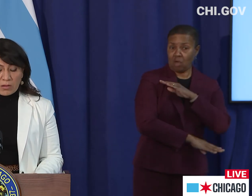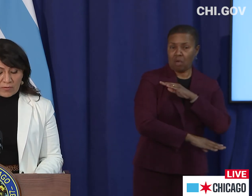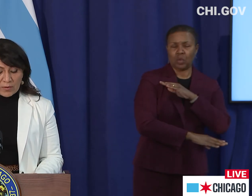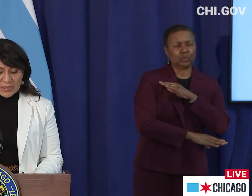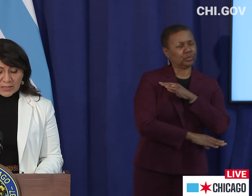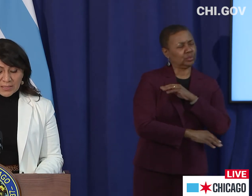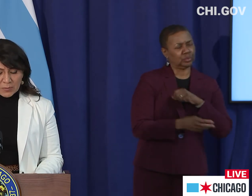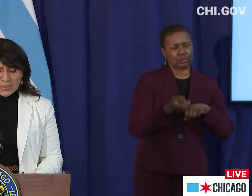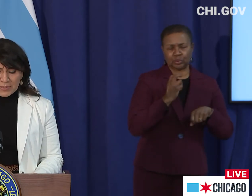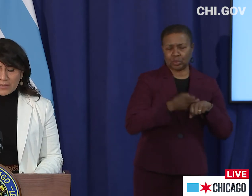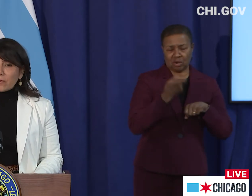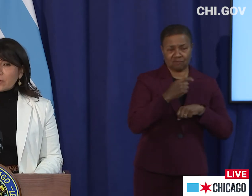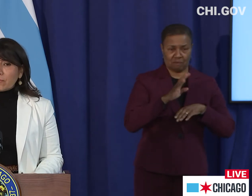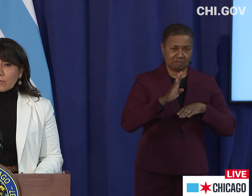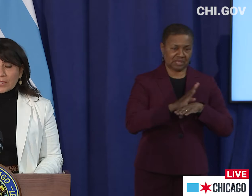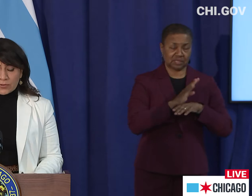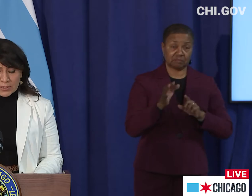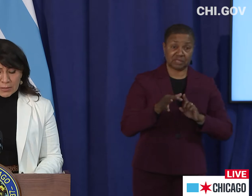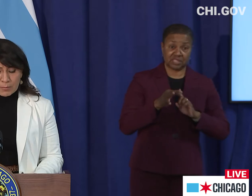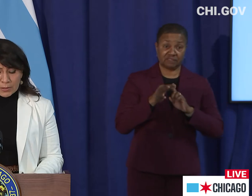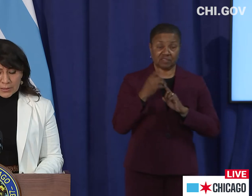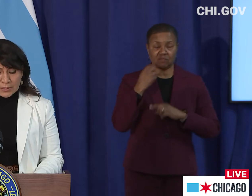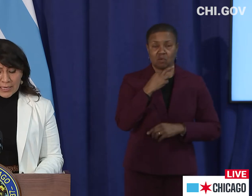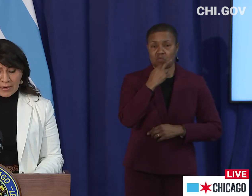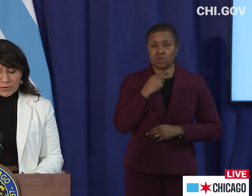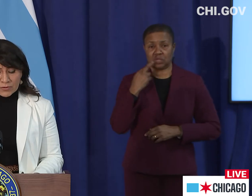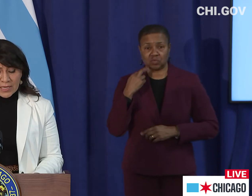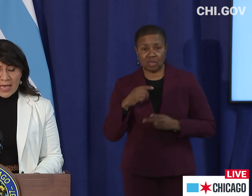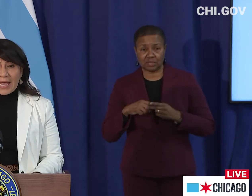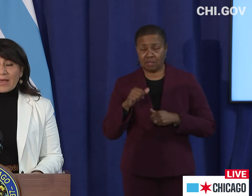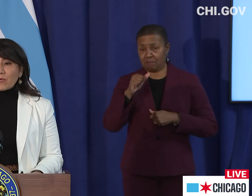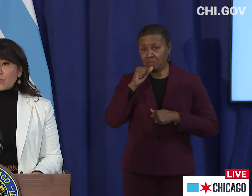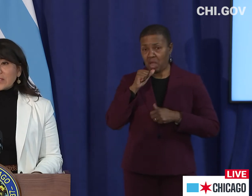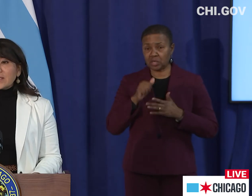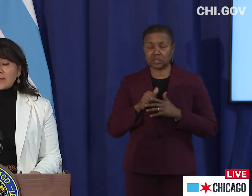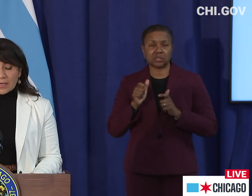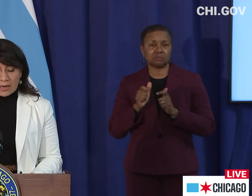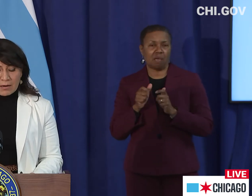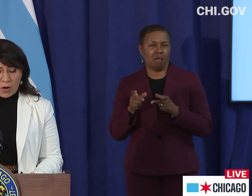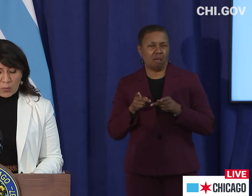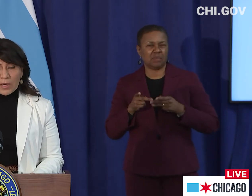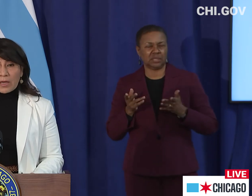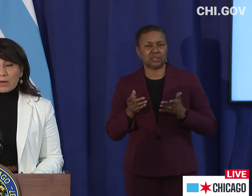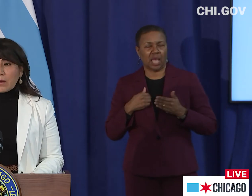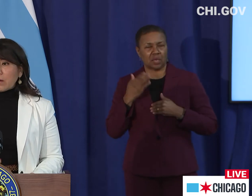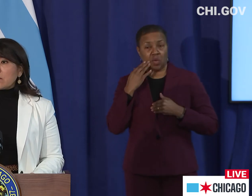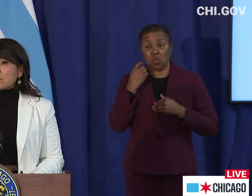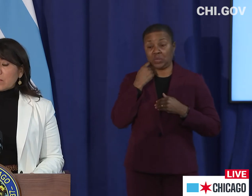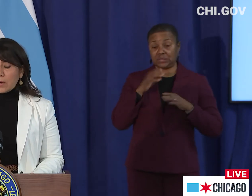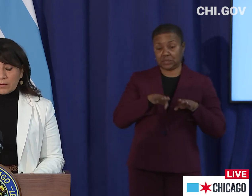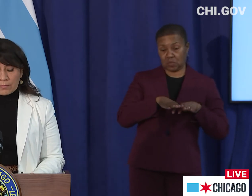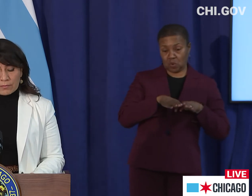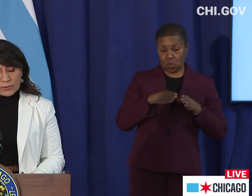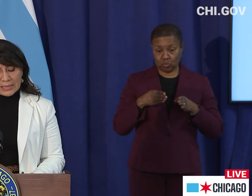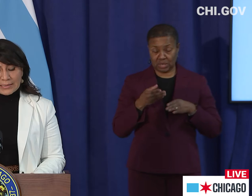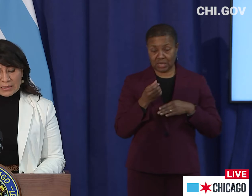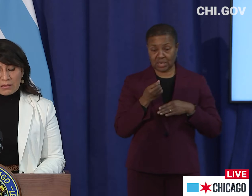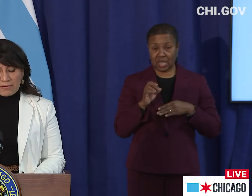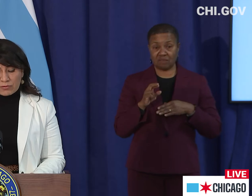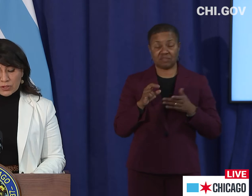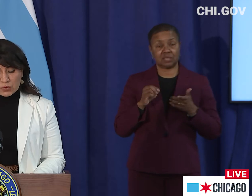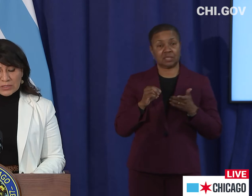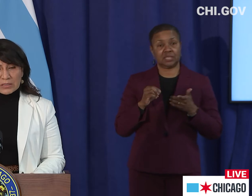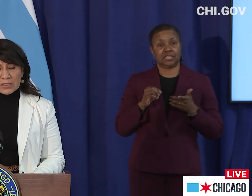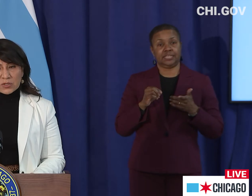for all of our businesses, but specifically for the restaurants and the bars and the taverns. And the recent opening, releasing